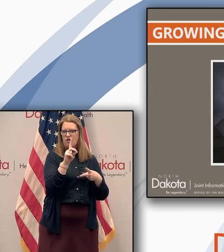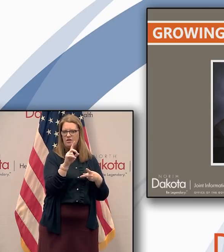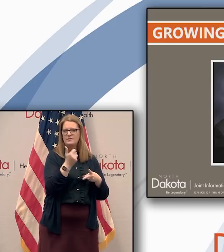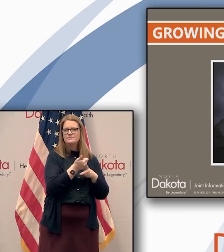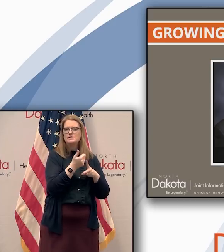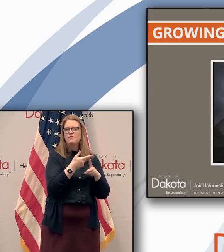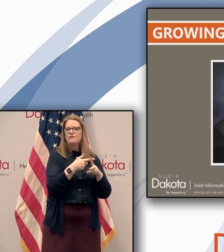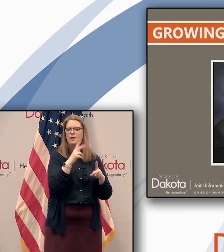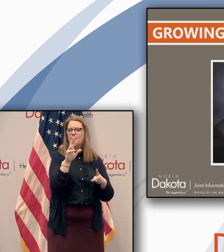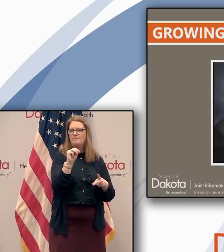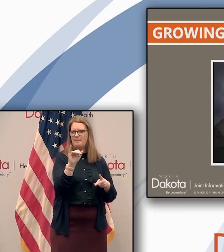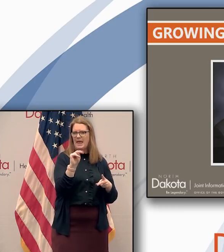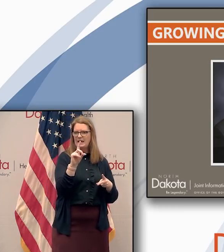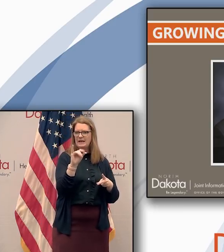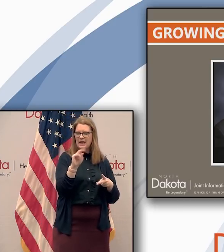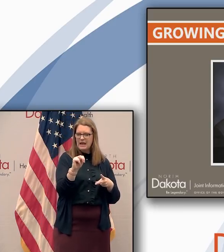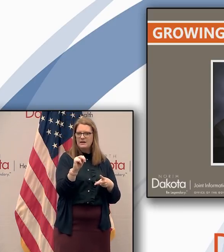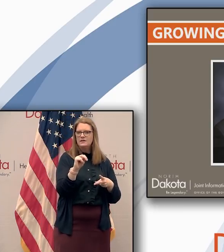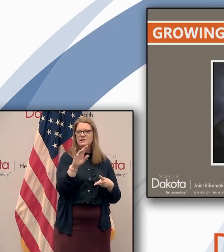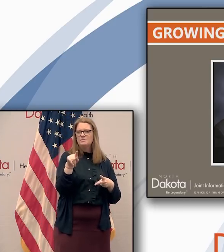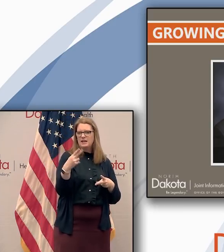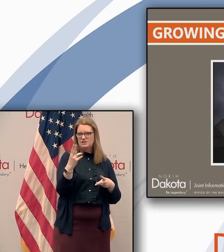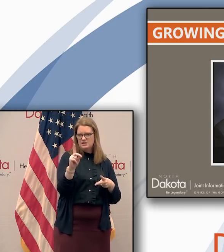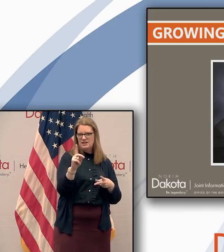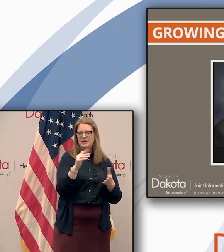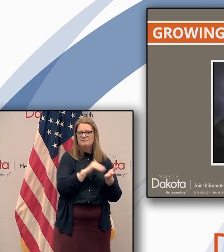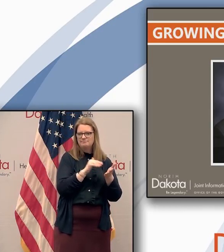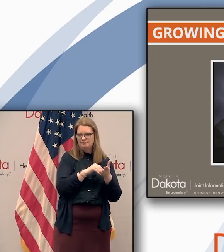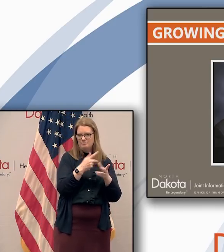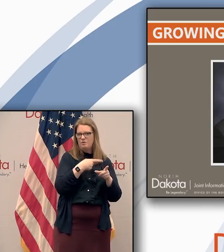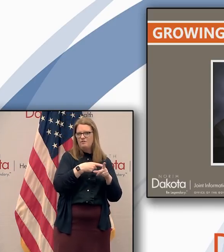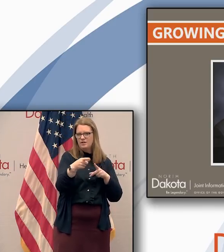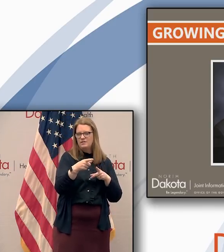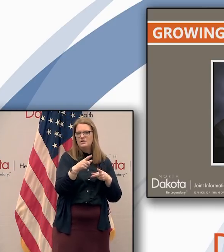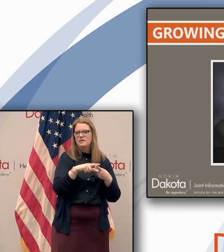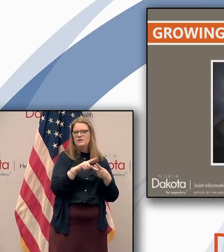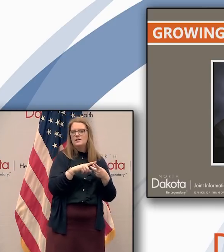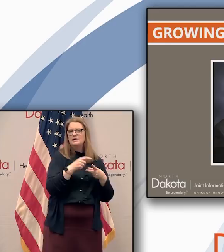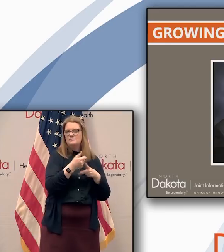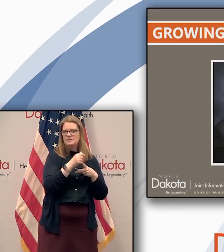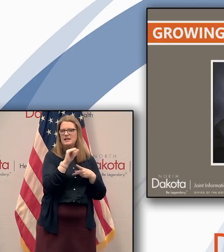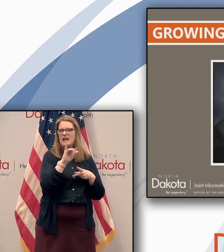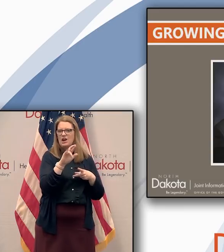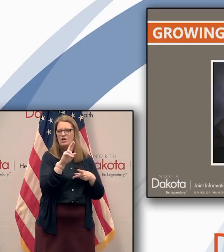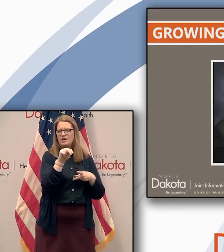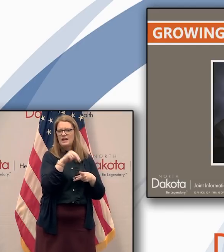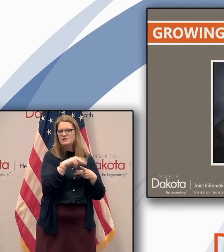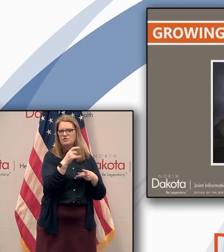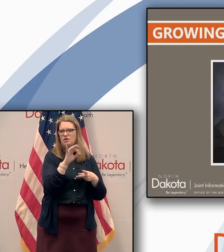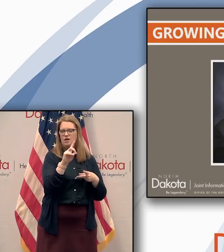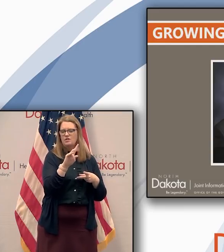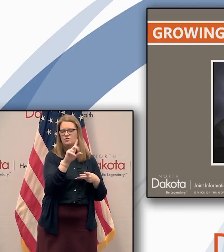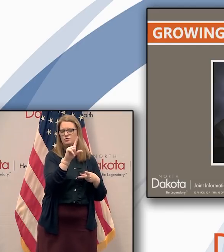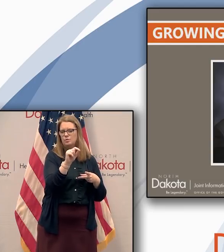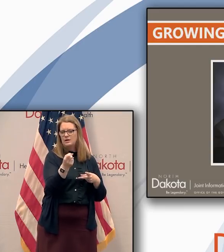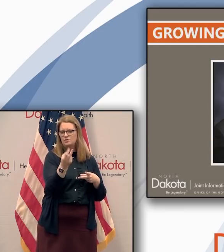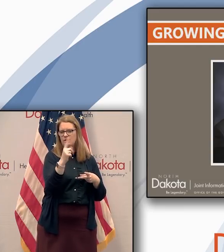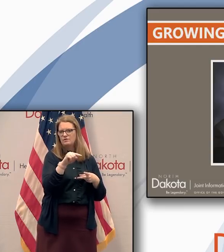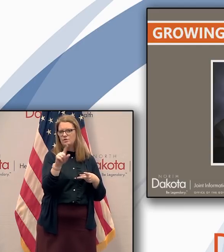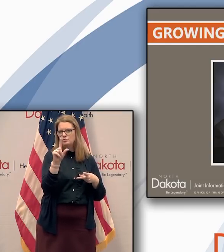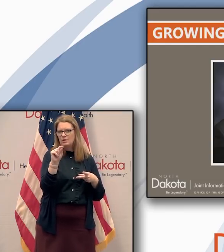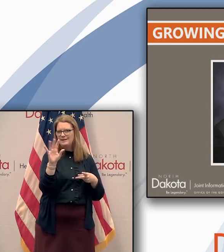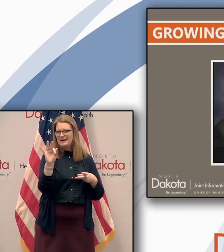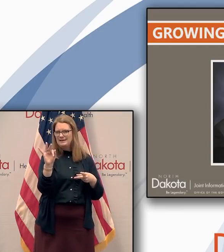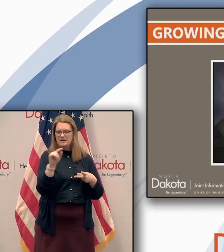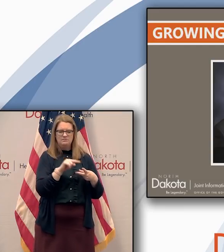with a doctorate in health professions. He was Medical Group Commander for the North Dakota Air National Guard from 2012 to 2019.